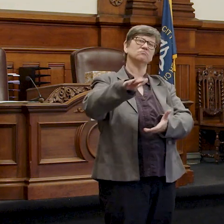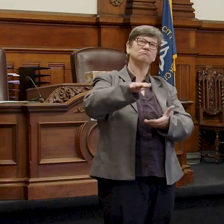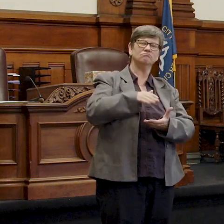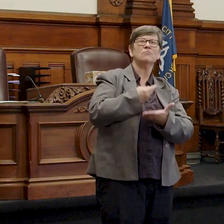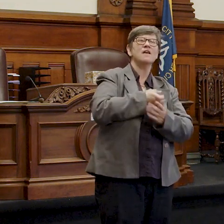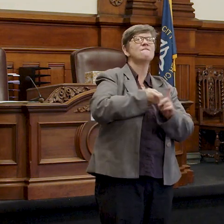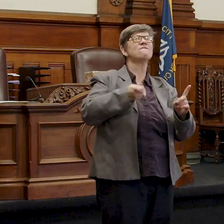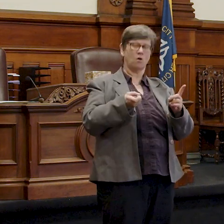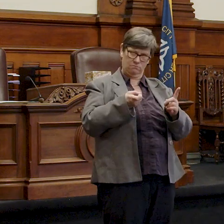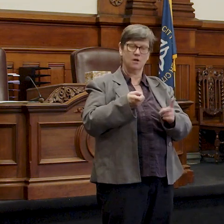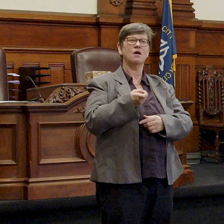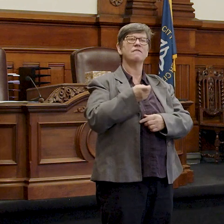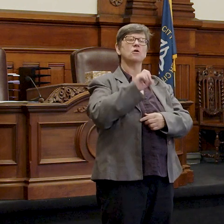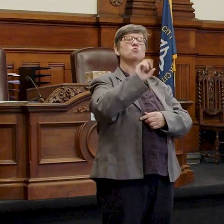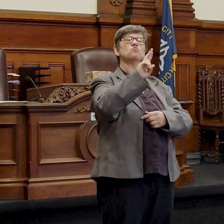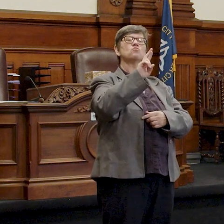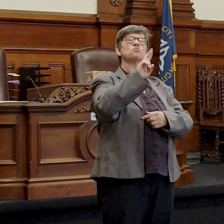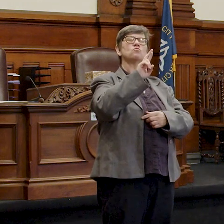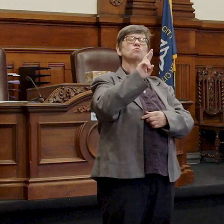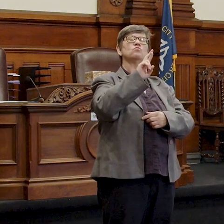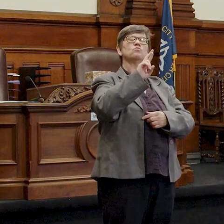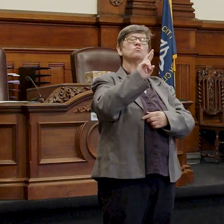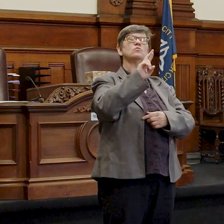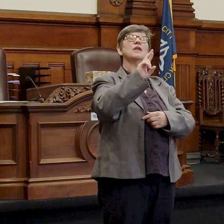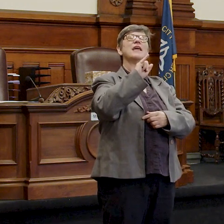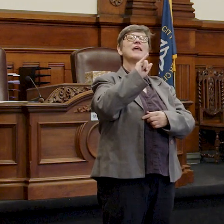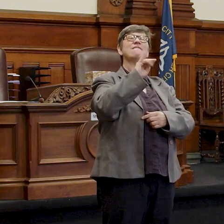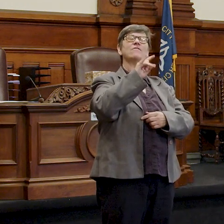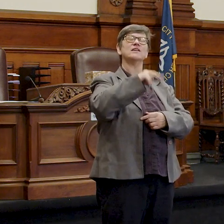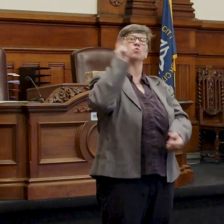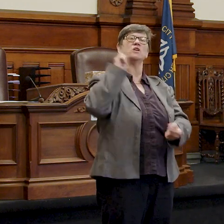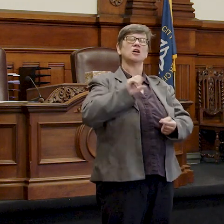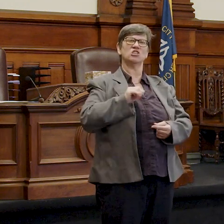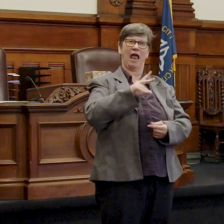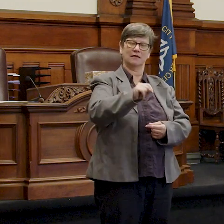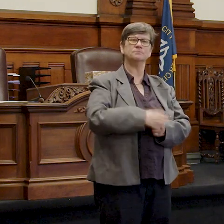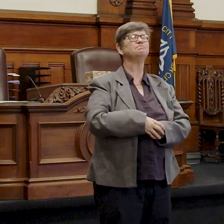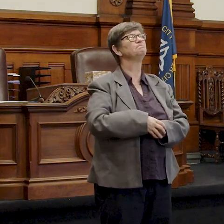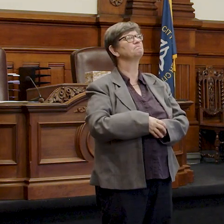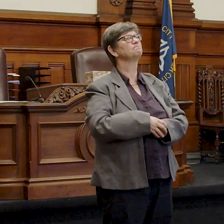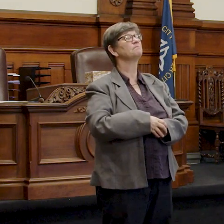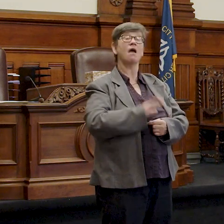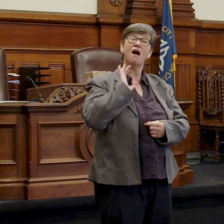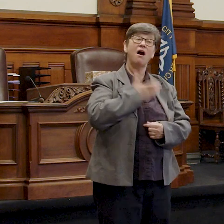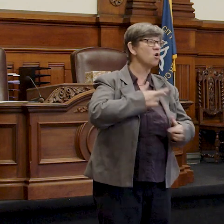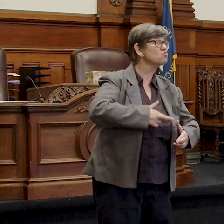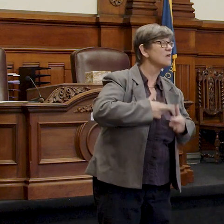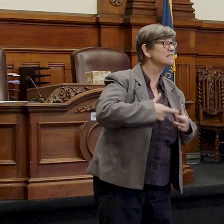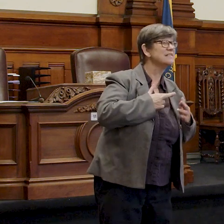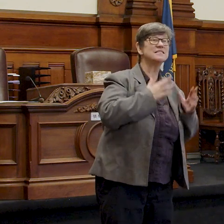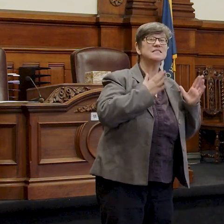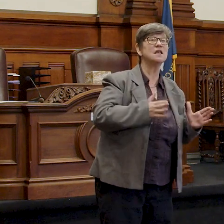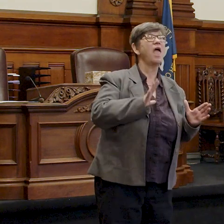The budget also reflects the valuable and much appreciated feedback provided by our residents and stakeholders. At the